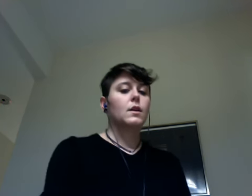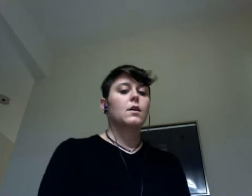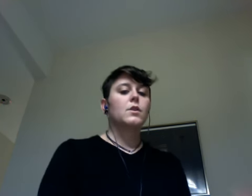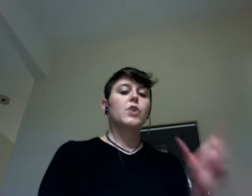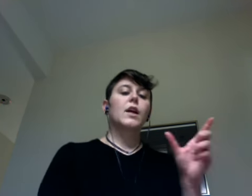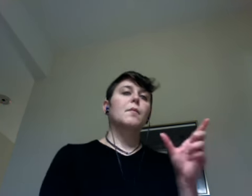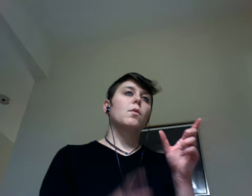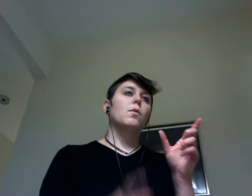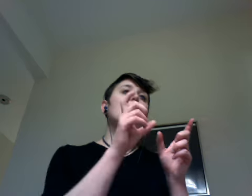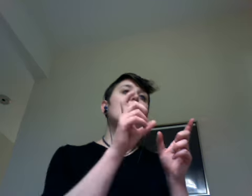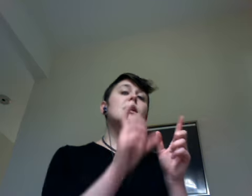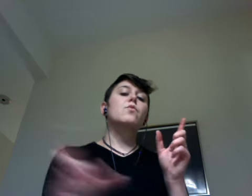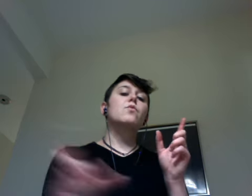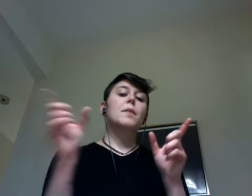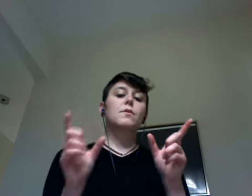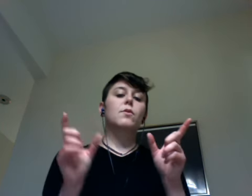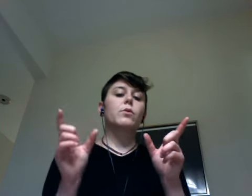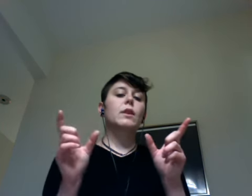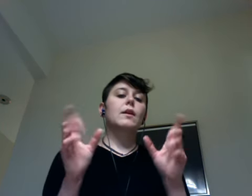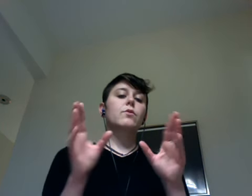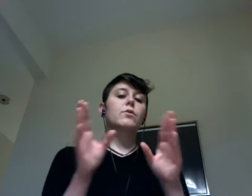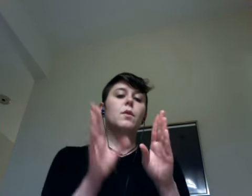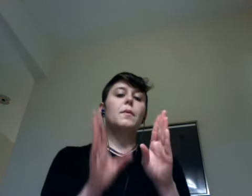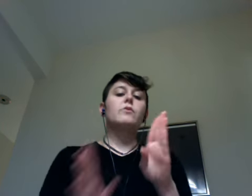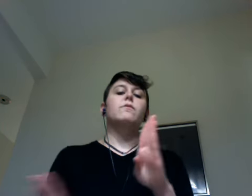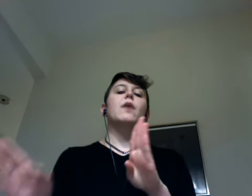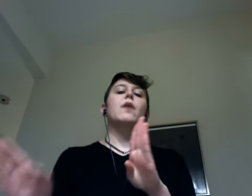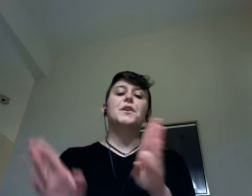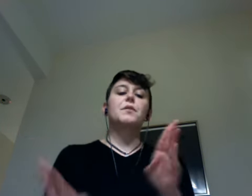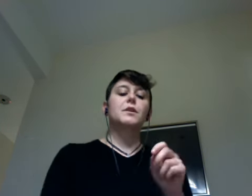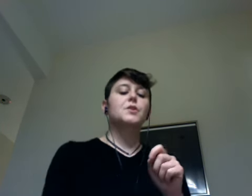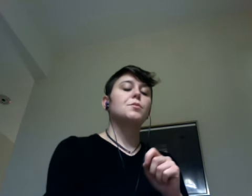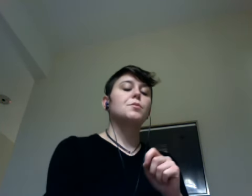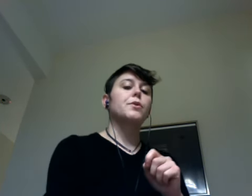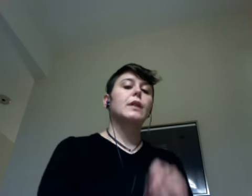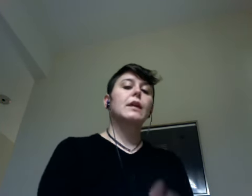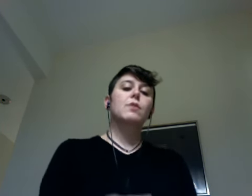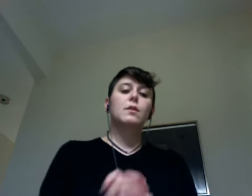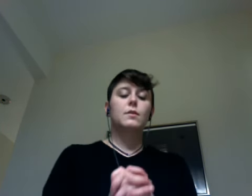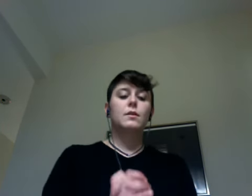She's talking about what needs to happen and right before you leave, so we're about to find out what you need to do before you leave.